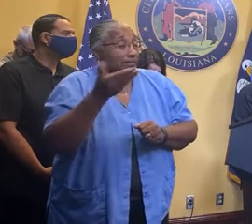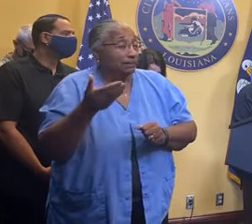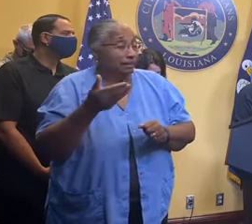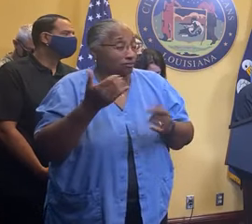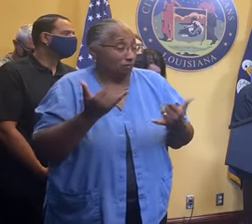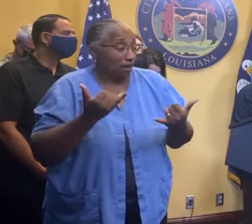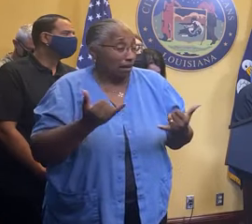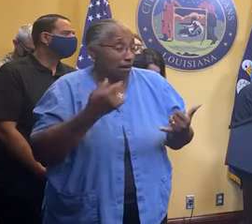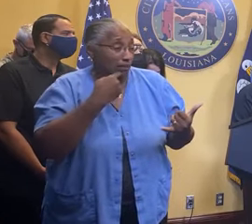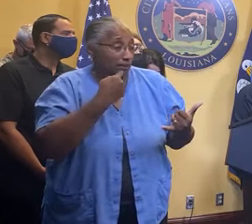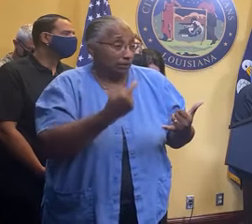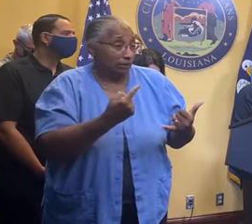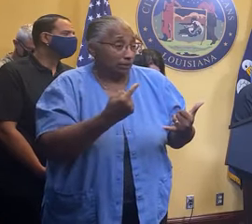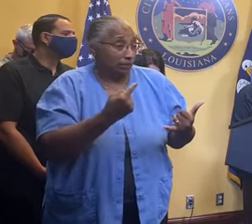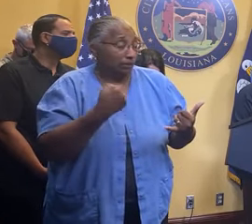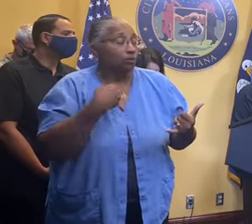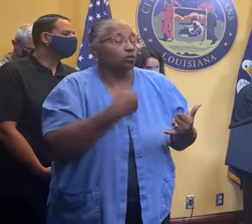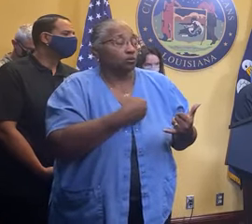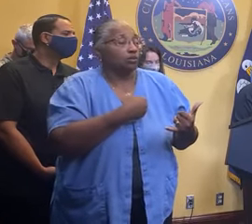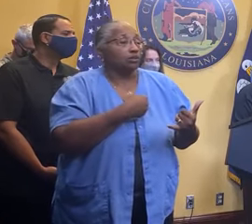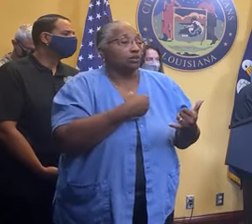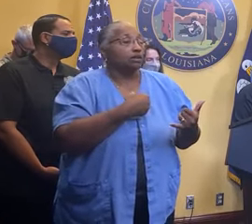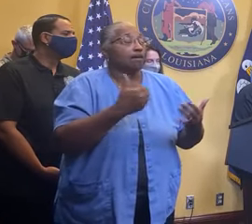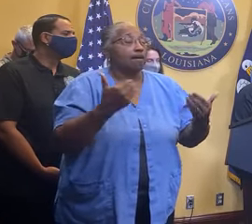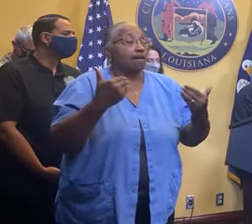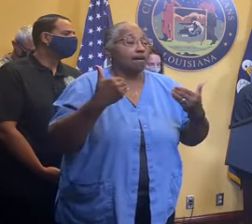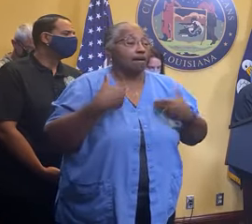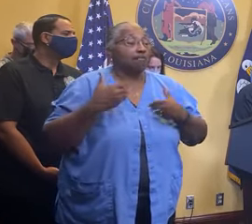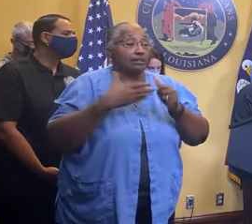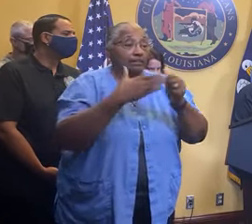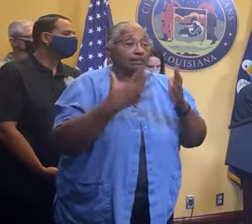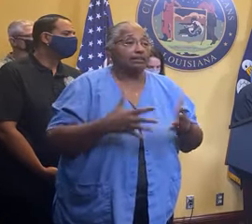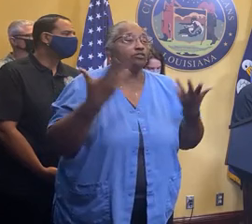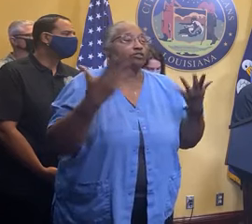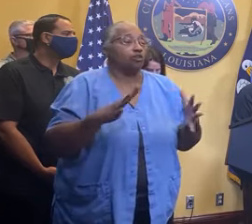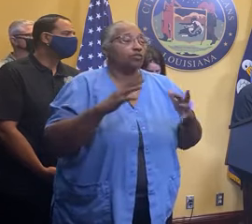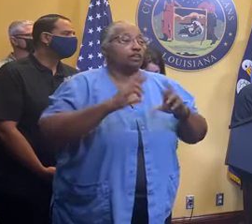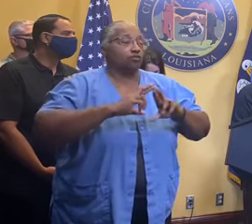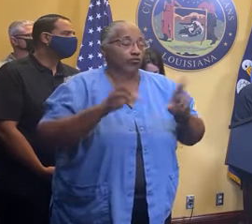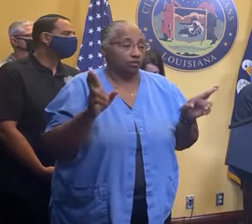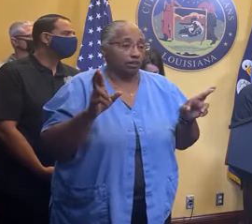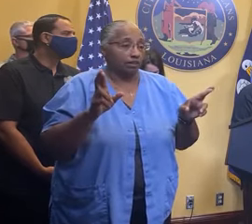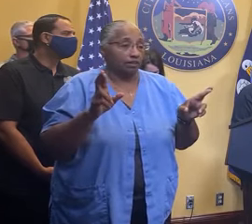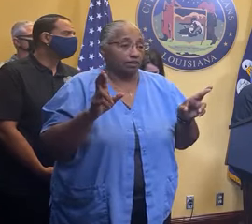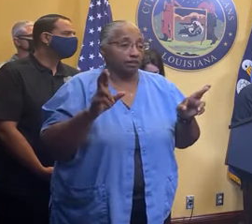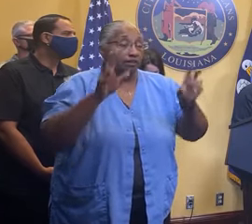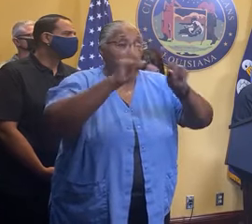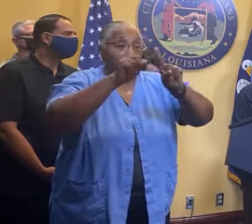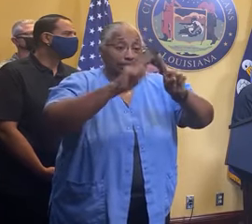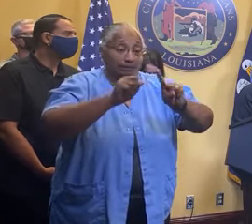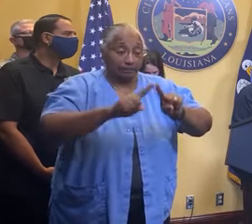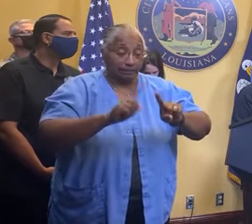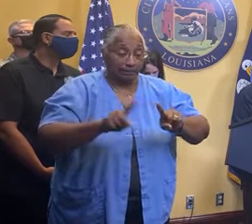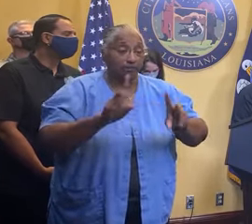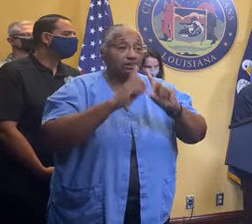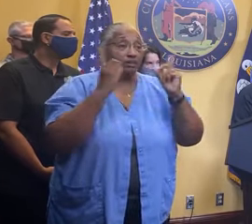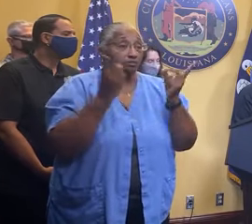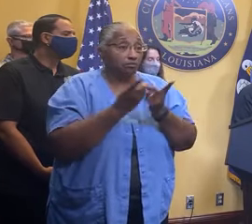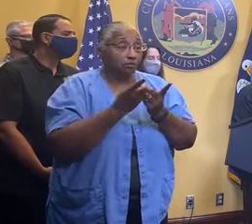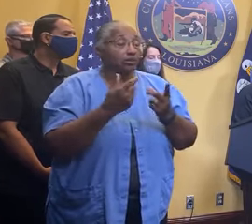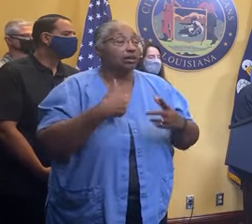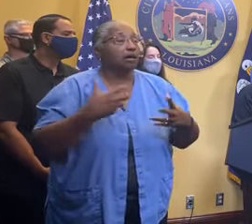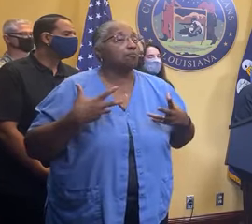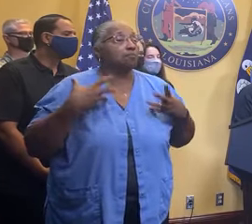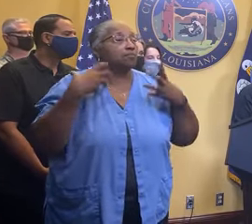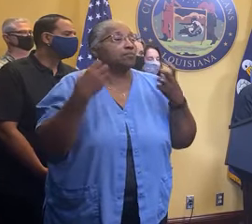at this time is knowing that we have the leadership that is in place on all sides. And I'm very